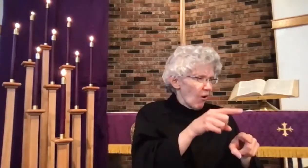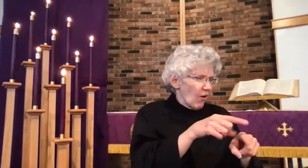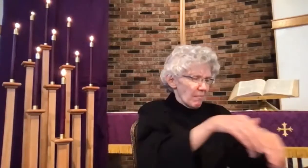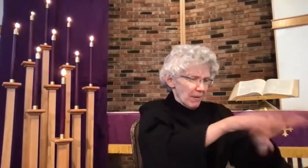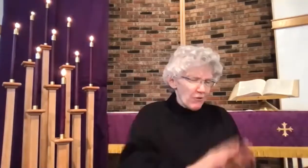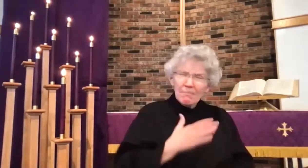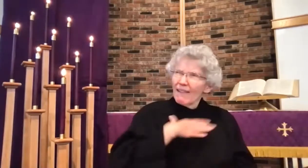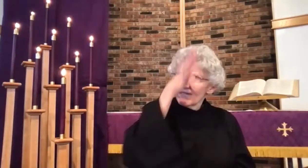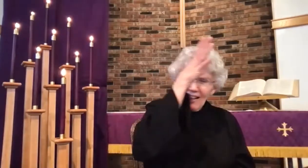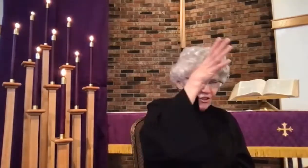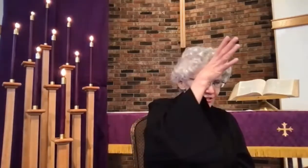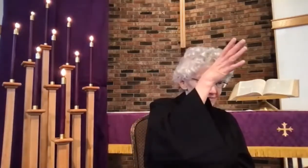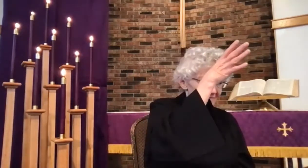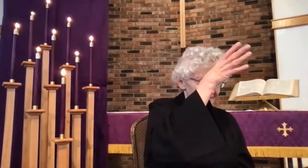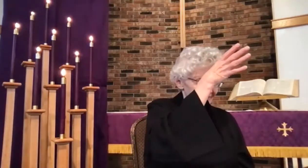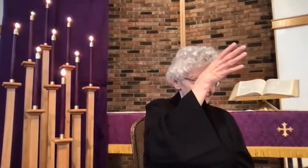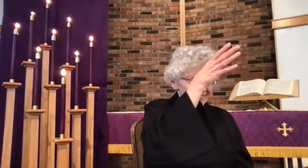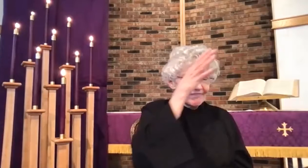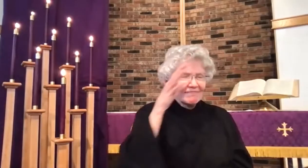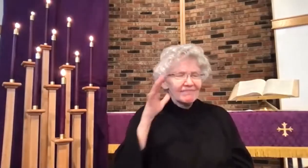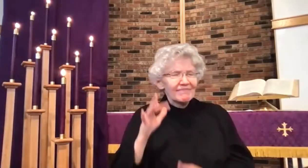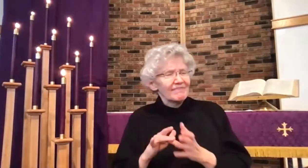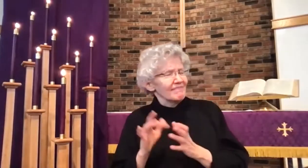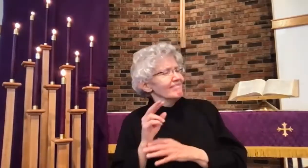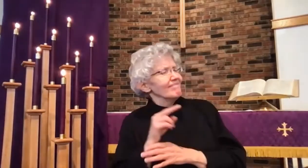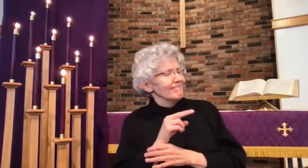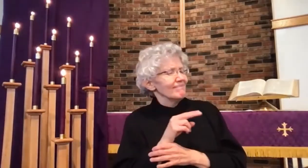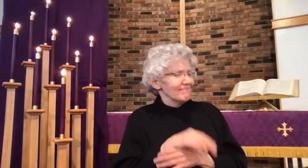"Lord, first let me go and bury my father."